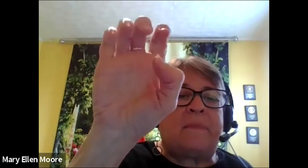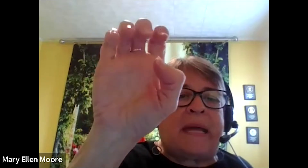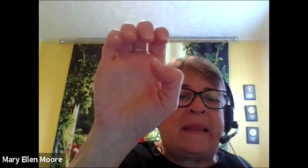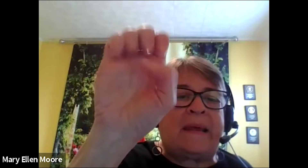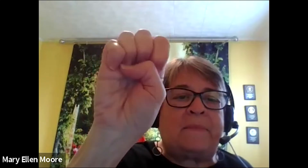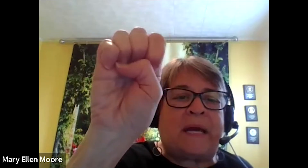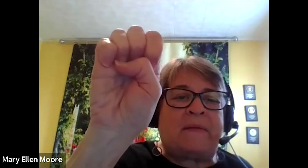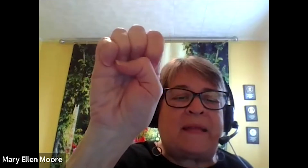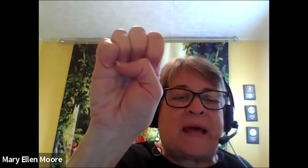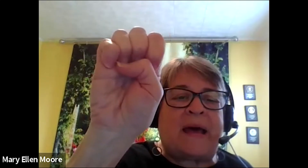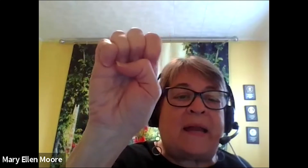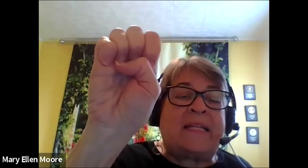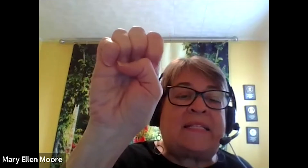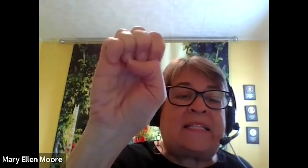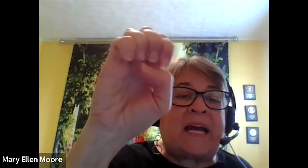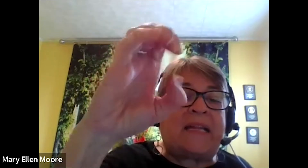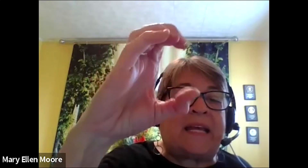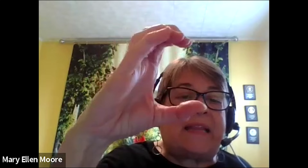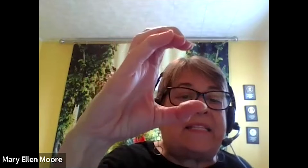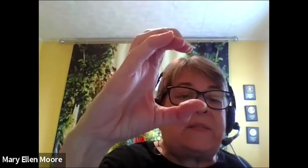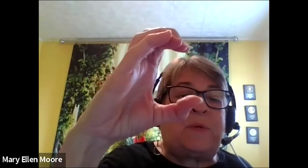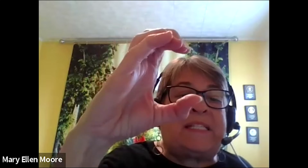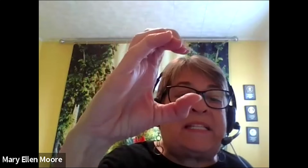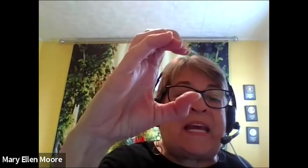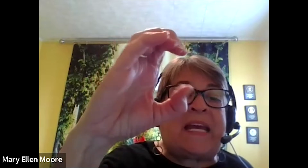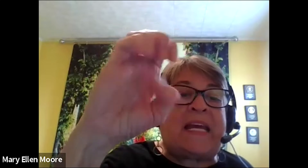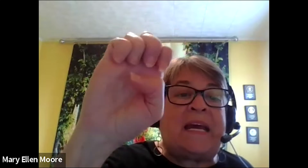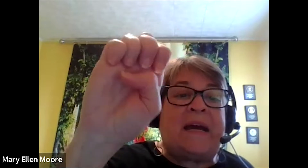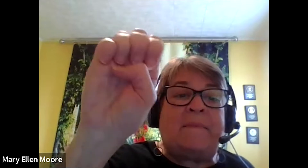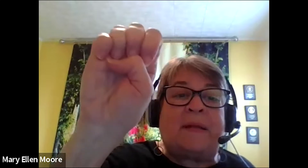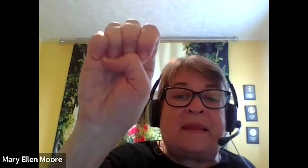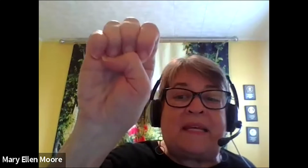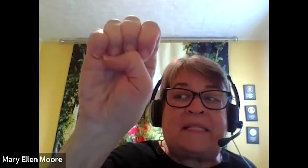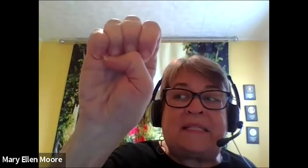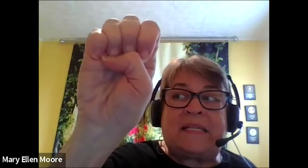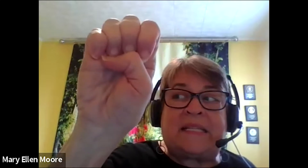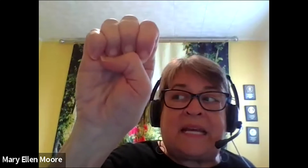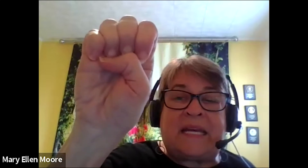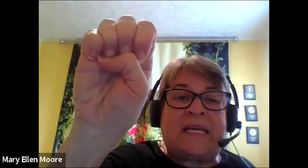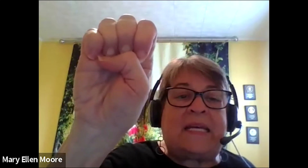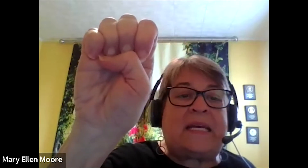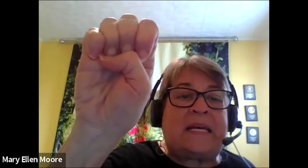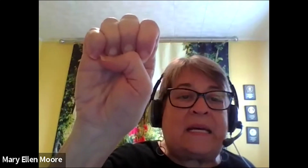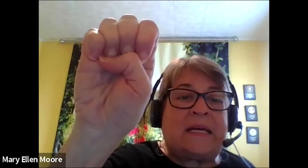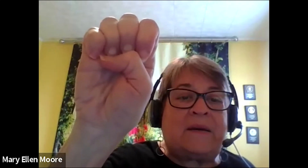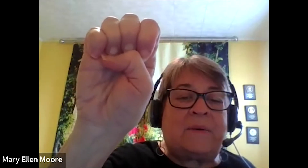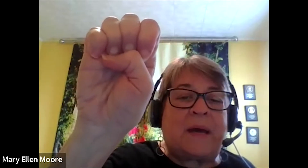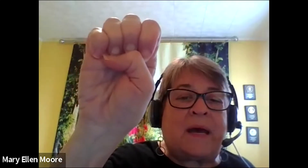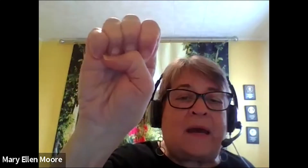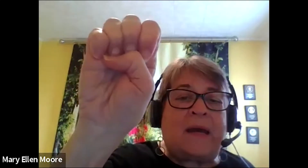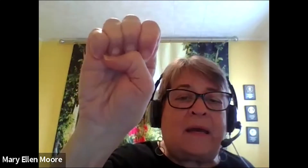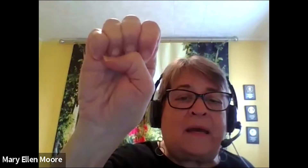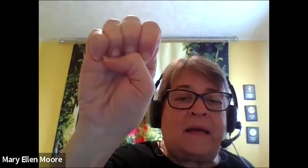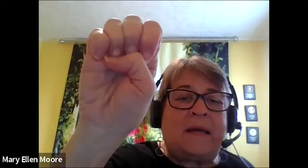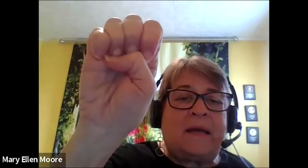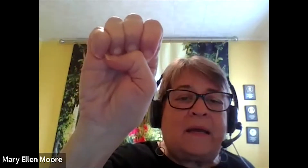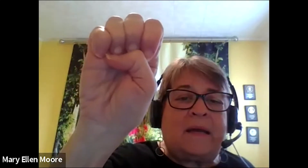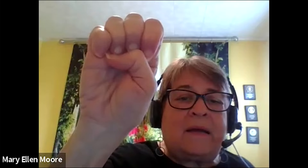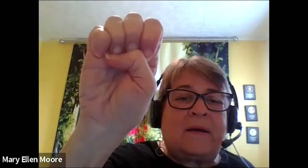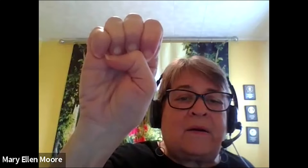Bend them down like that. And it's tight. Like this was C, but this is E. Okay. All